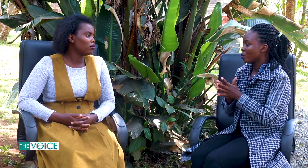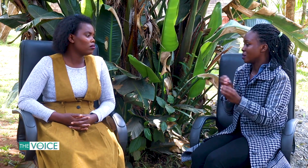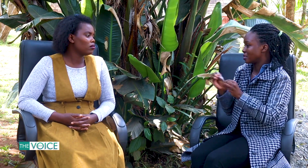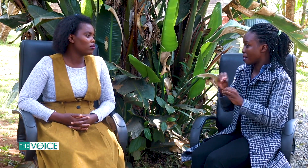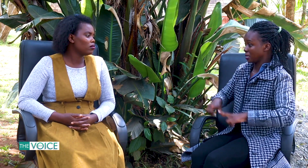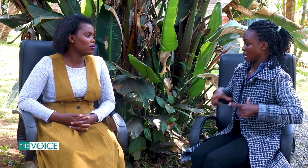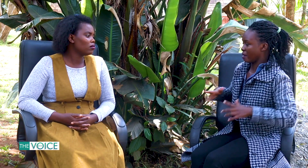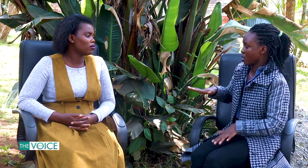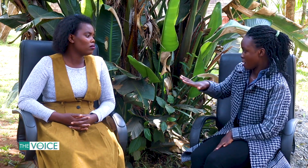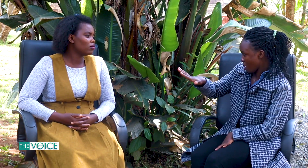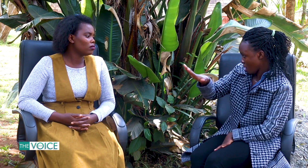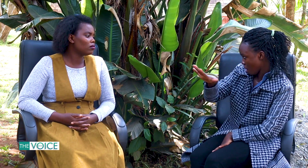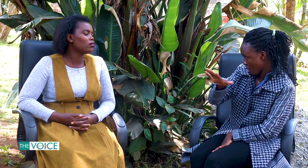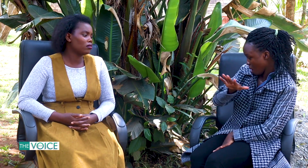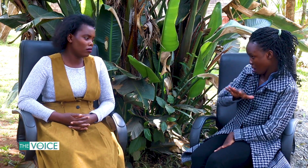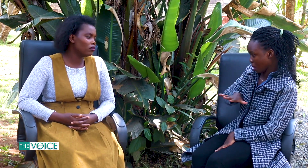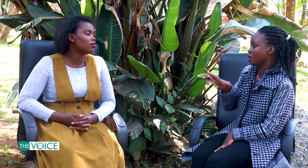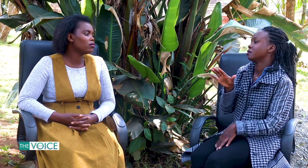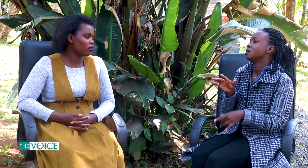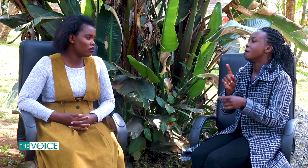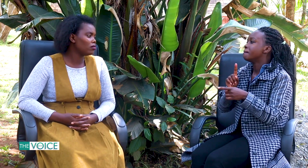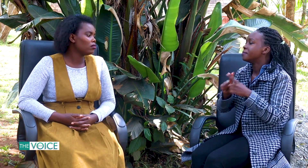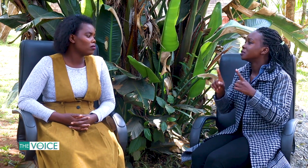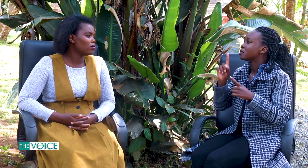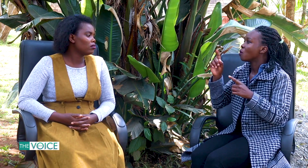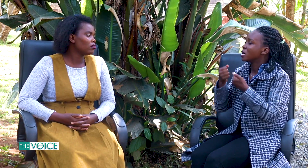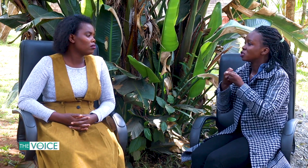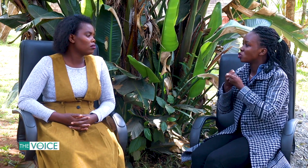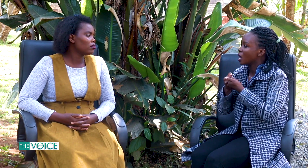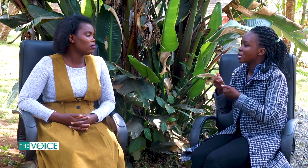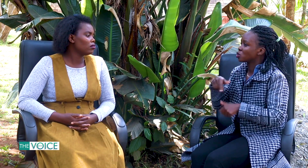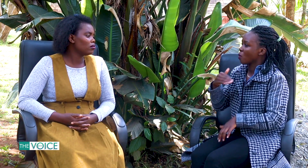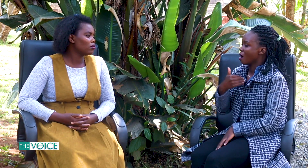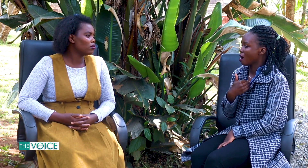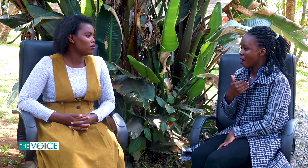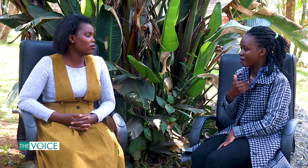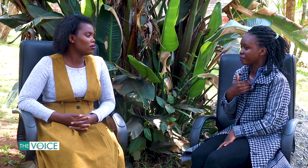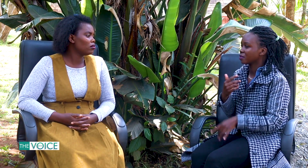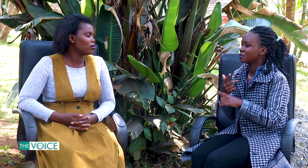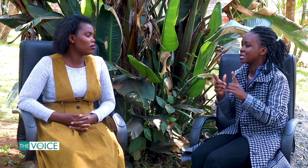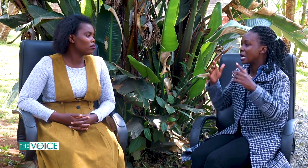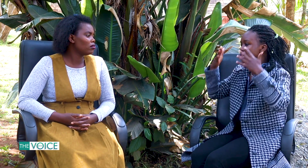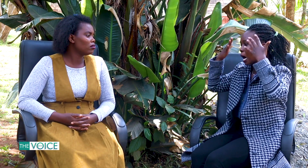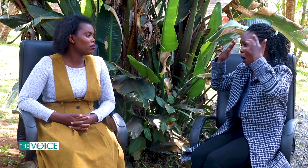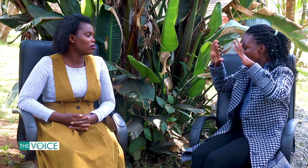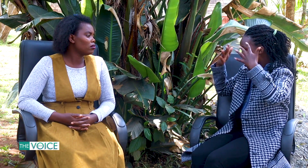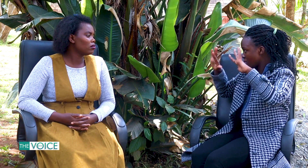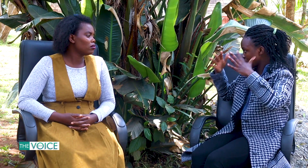are heard. So for me, I try my best to make sure that there is inclusivity and there